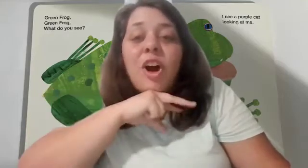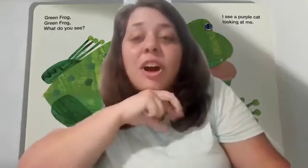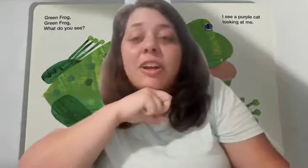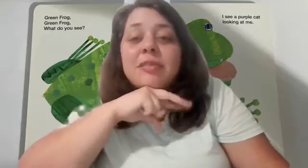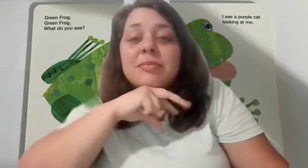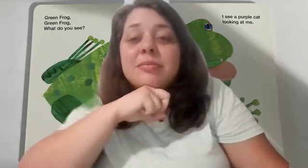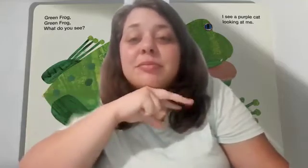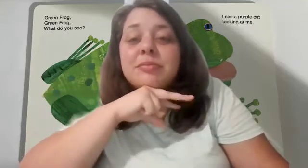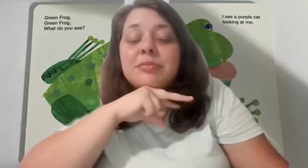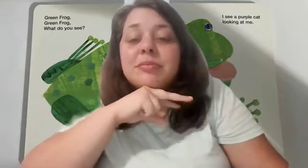frog